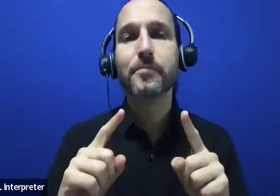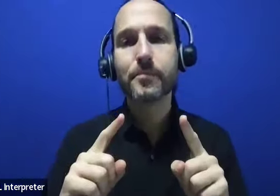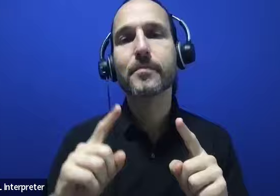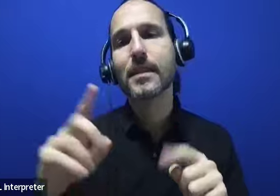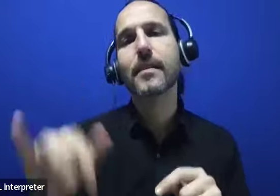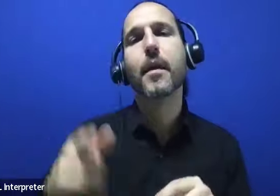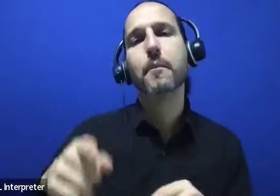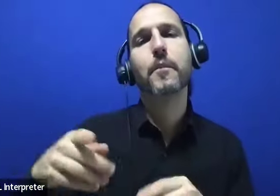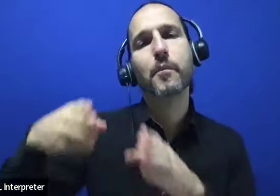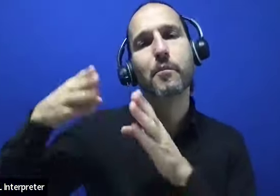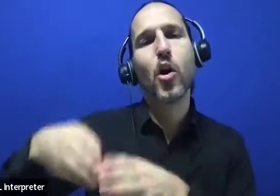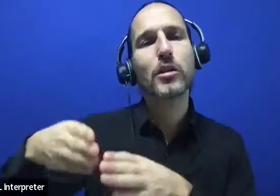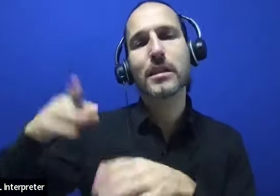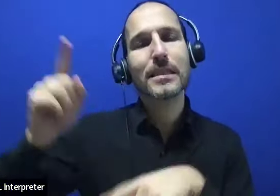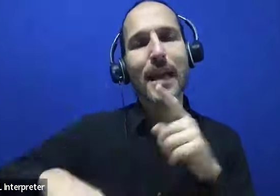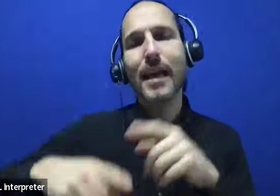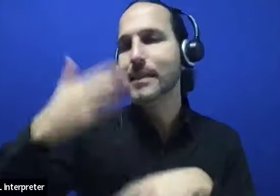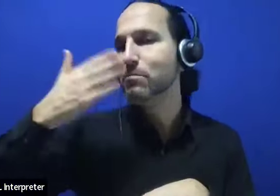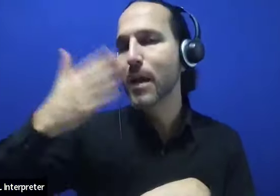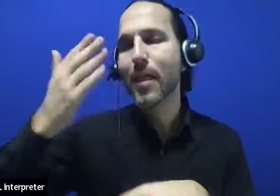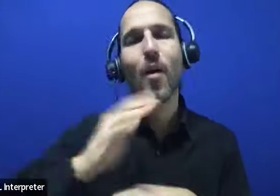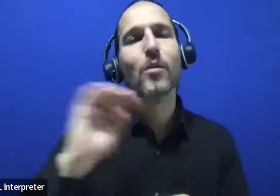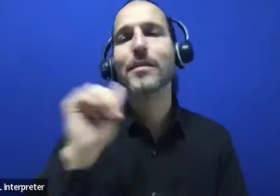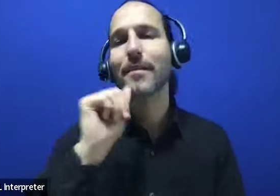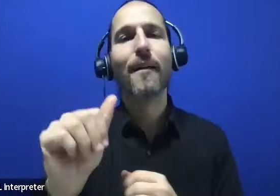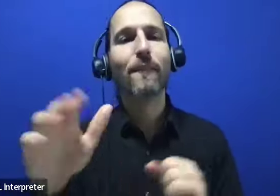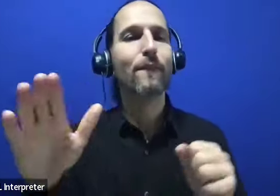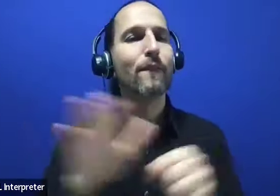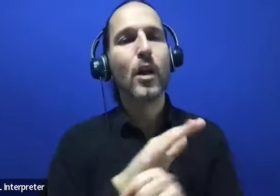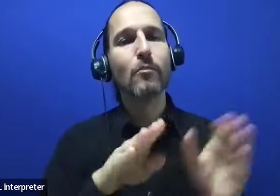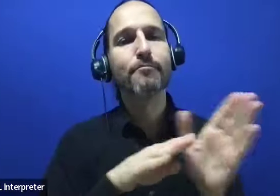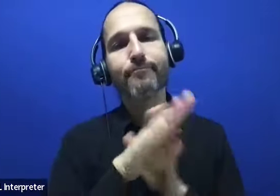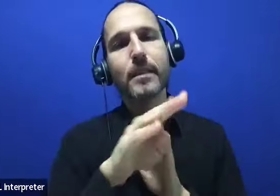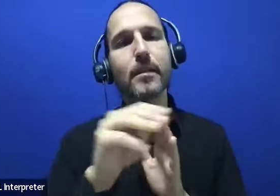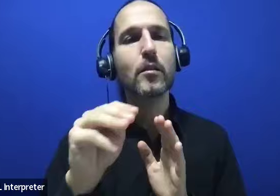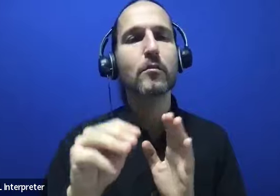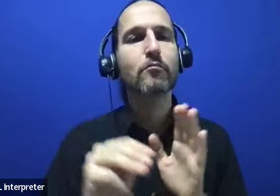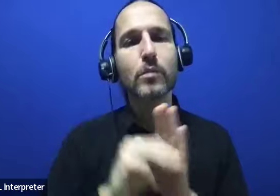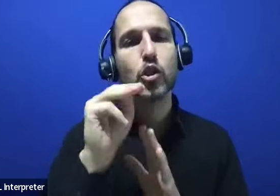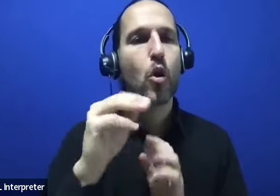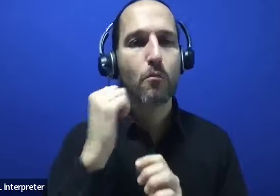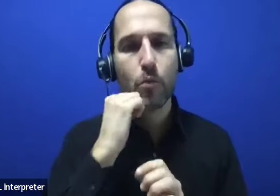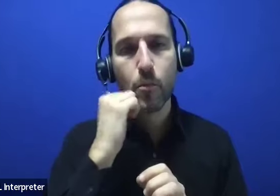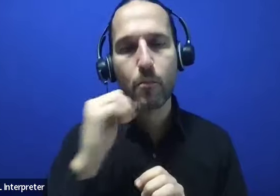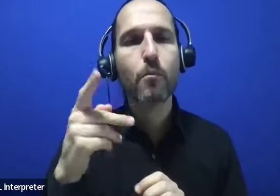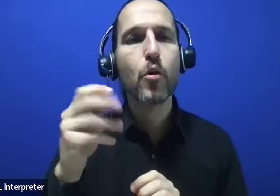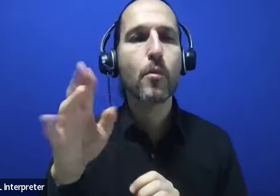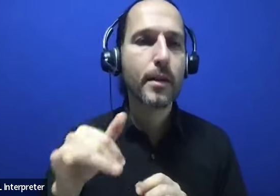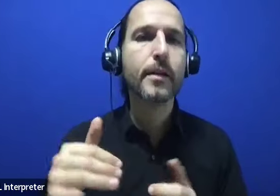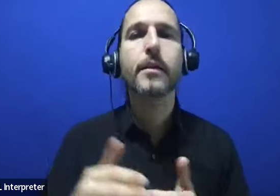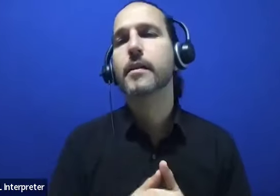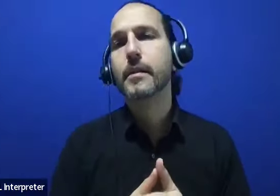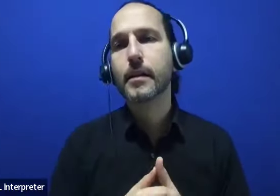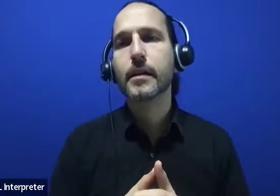the kid can't smell as well as going to puberty. So prepubertal testicular size in adolescence may be very